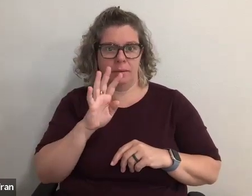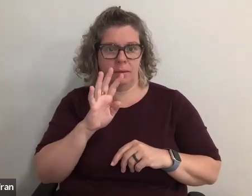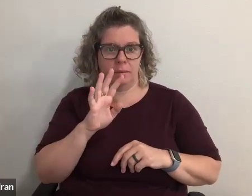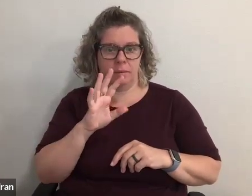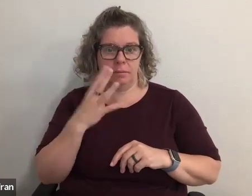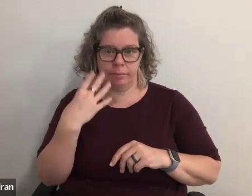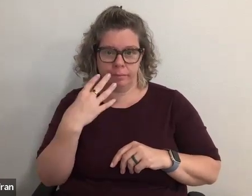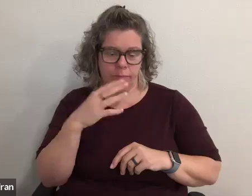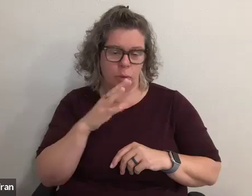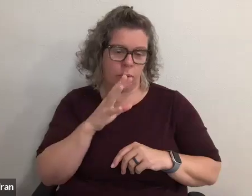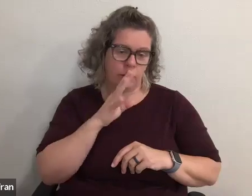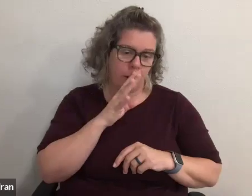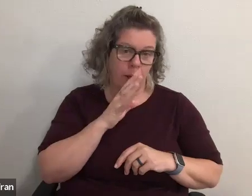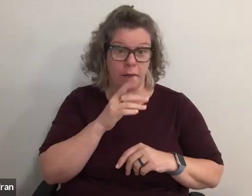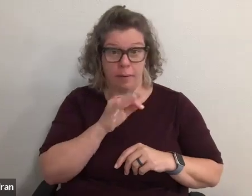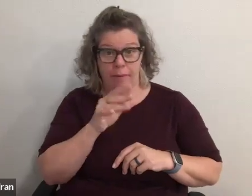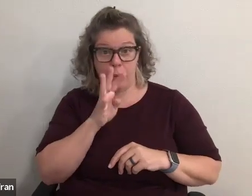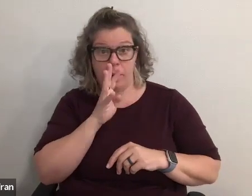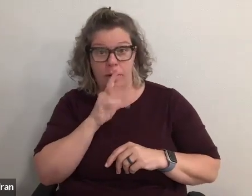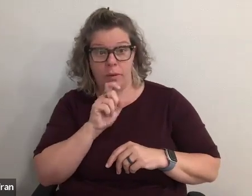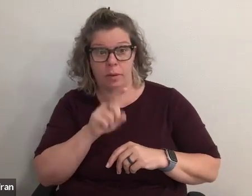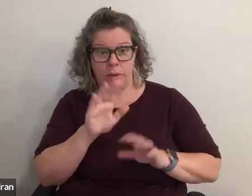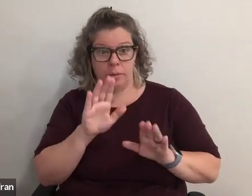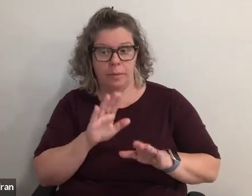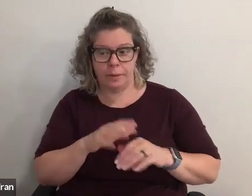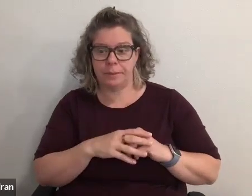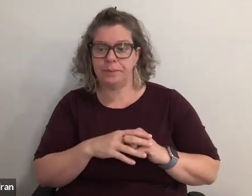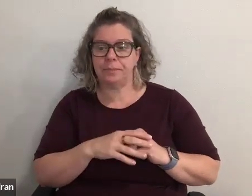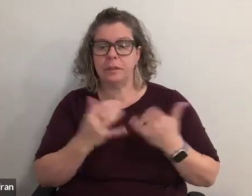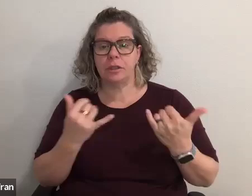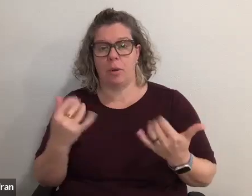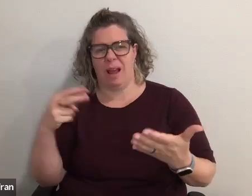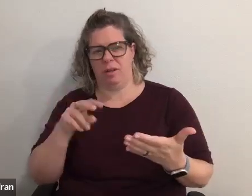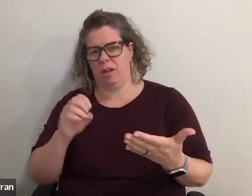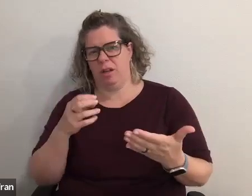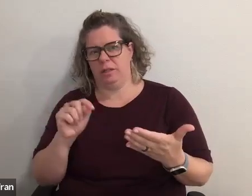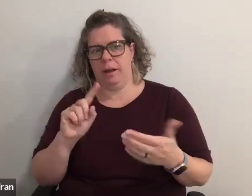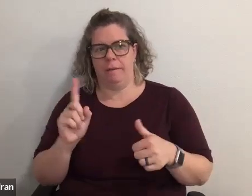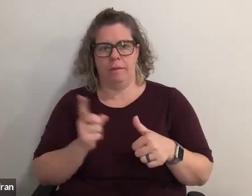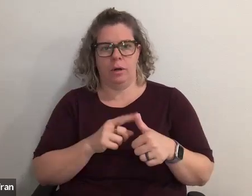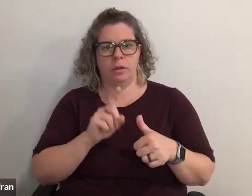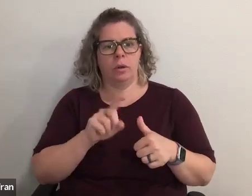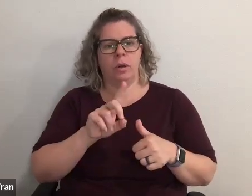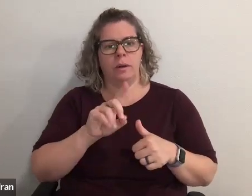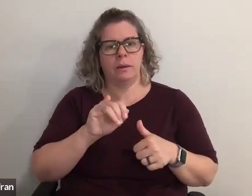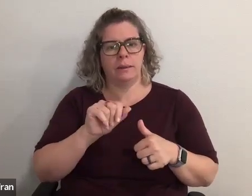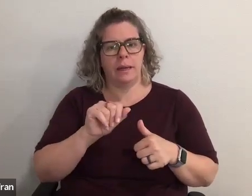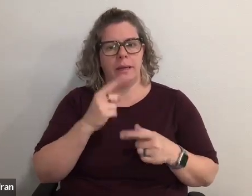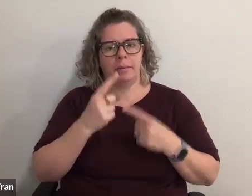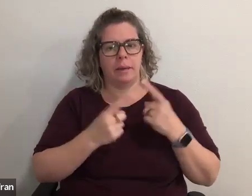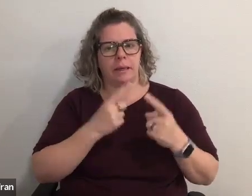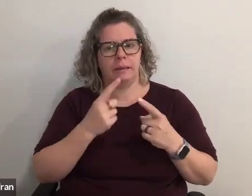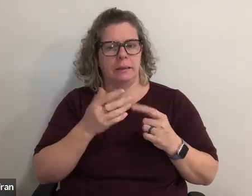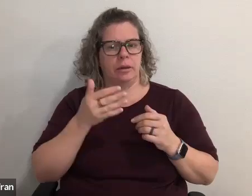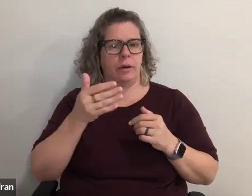their audio, everybody? So I think that would be great. All right. So the first question is, will data be considered at